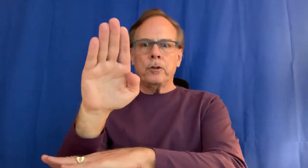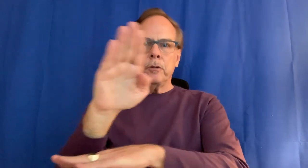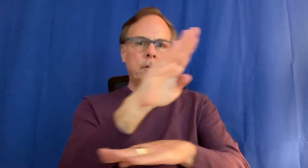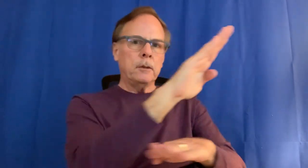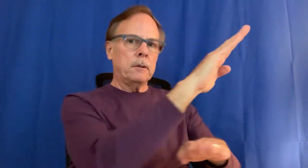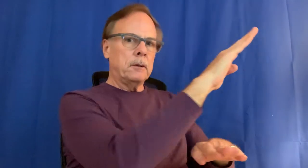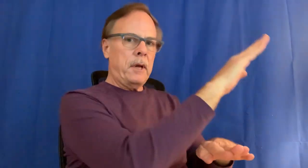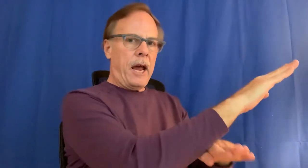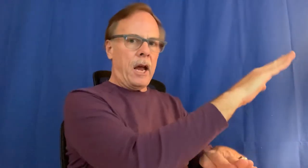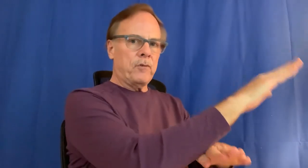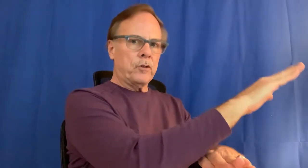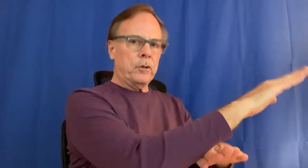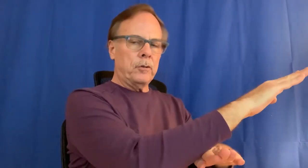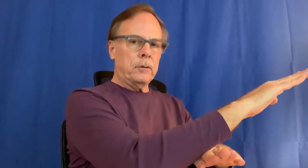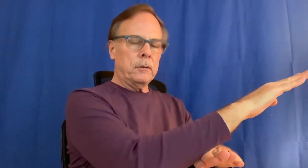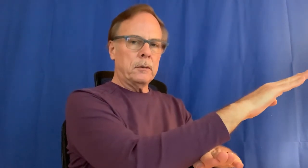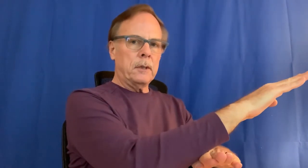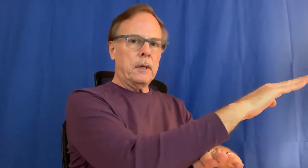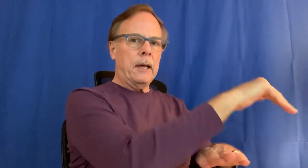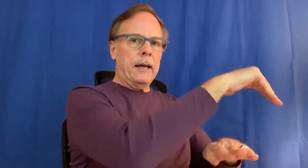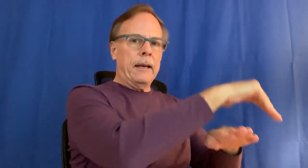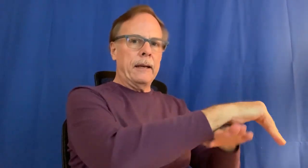afternoon, afternoon, and night.